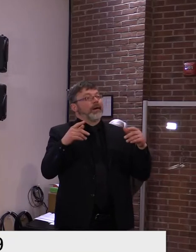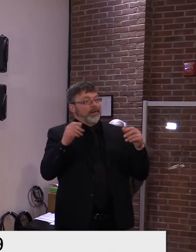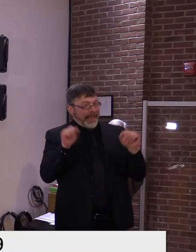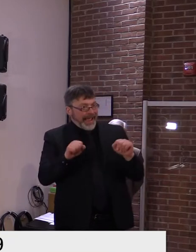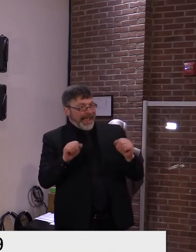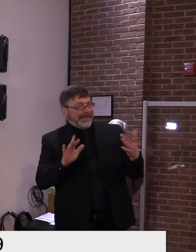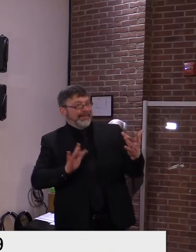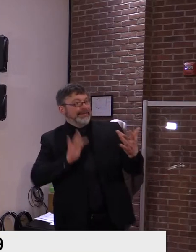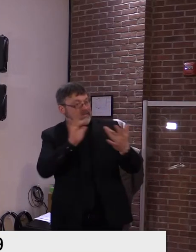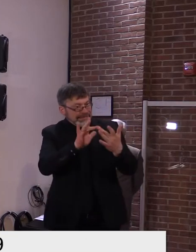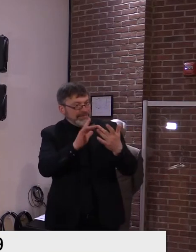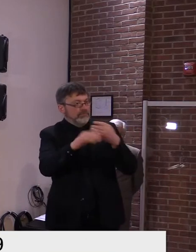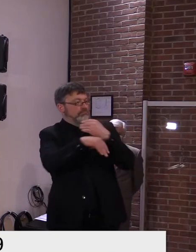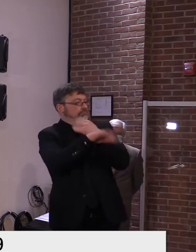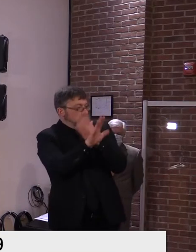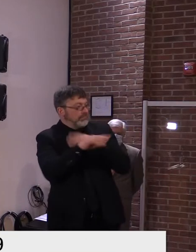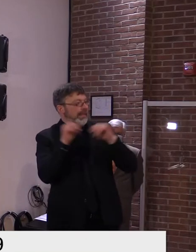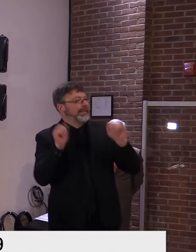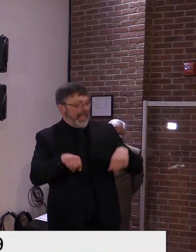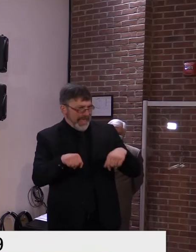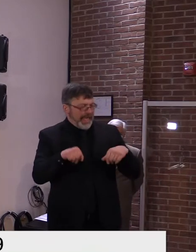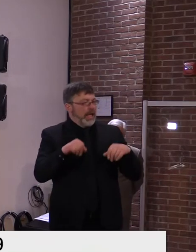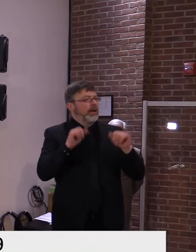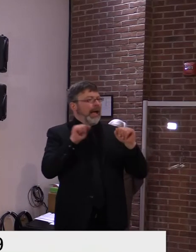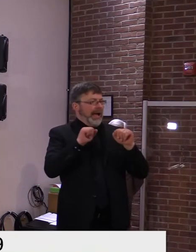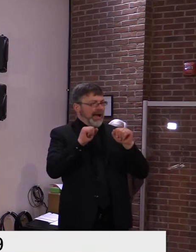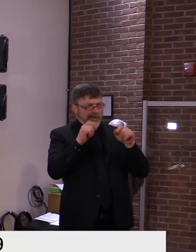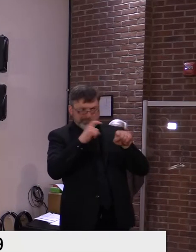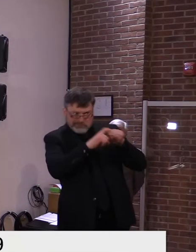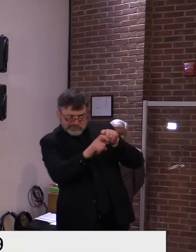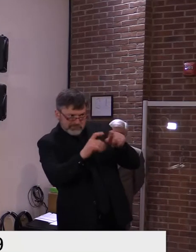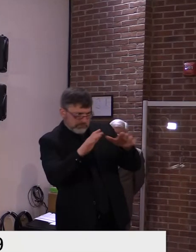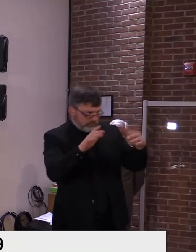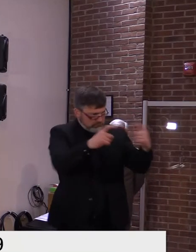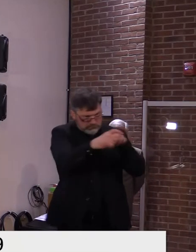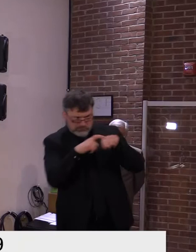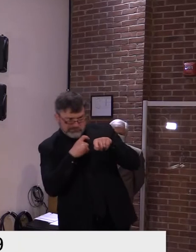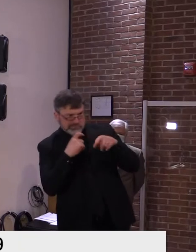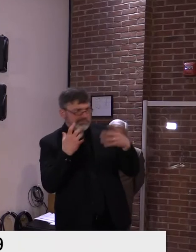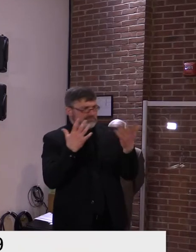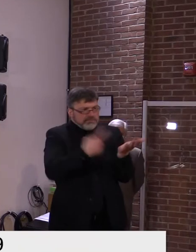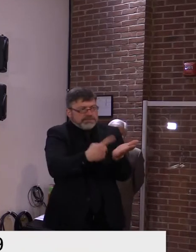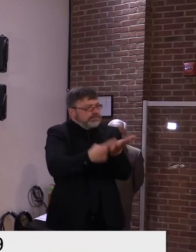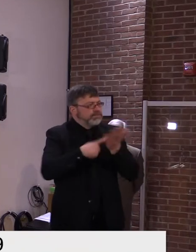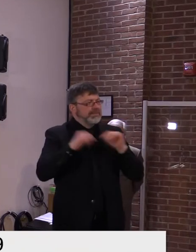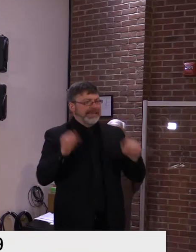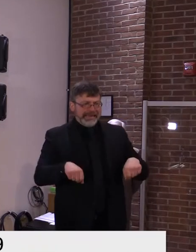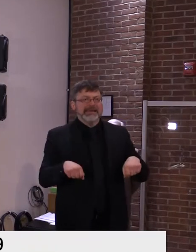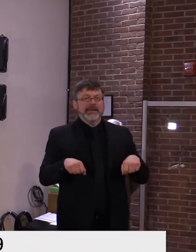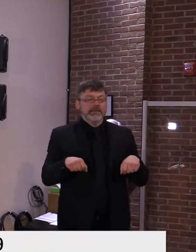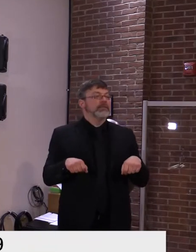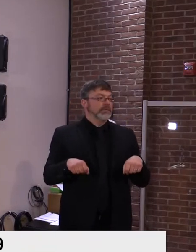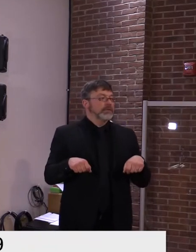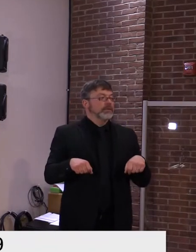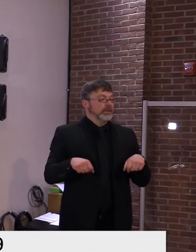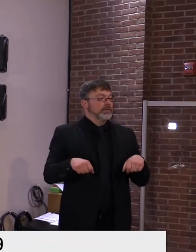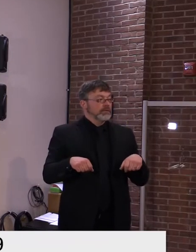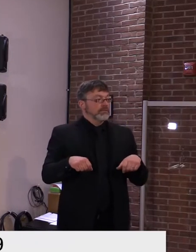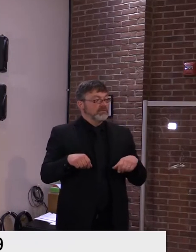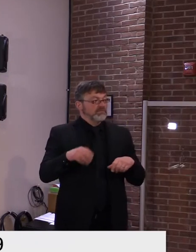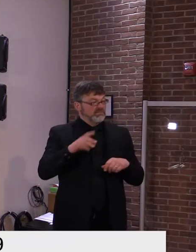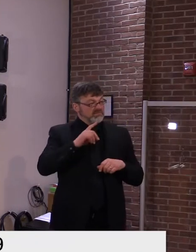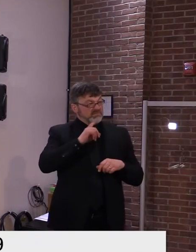put into play, but the power of the pandemic was quite overwhelming for this